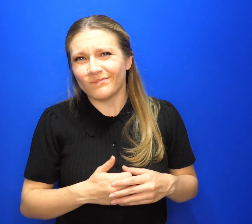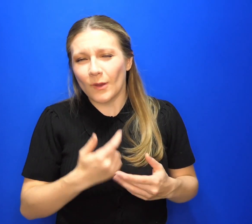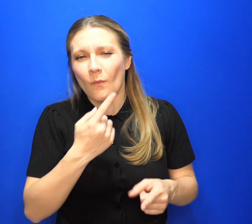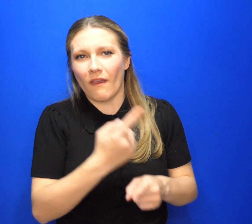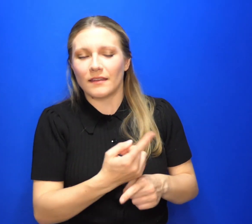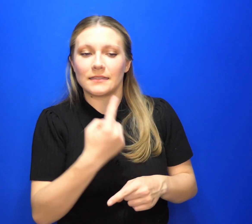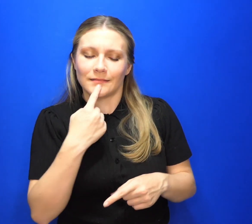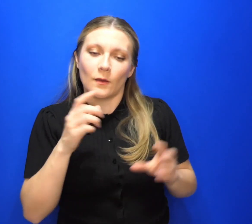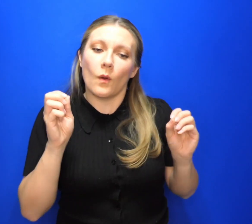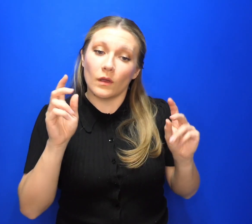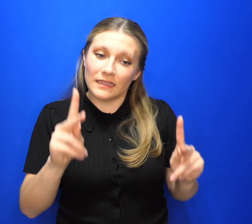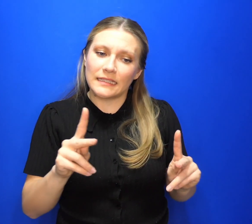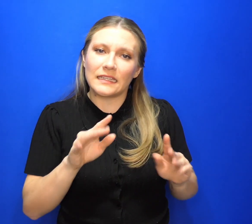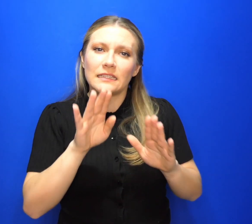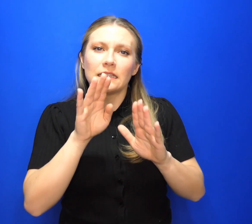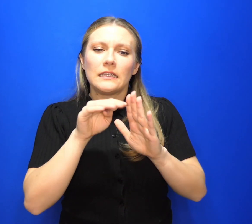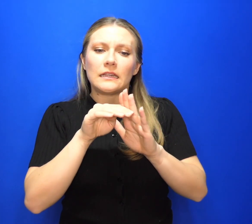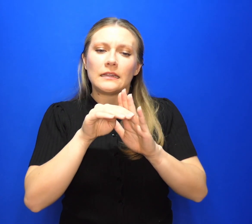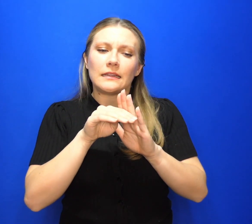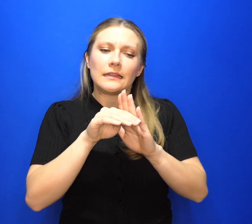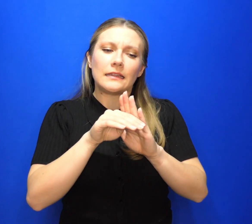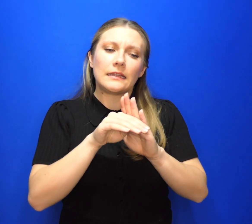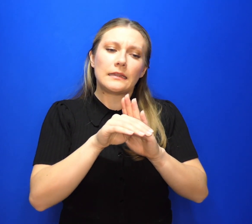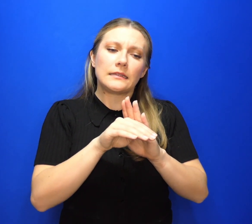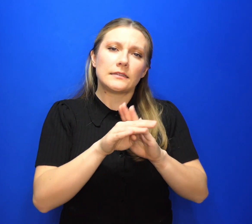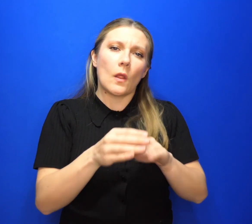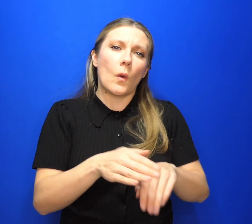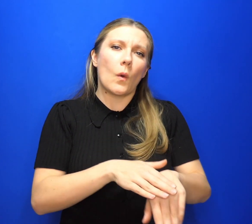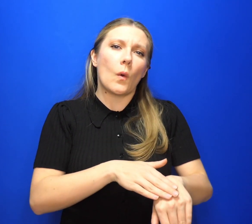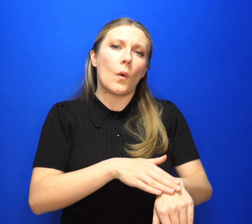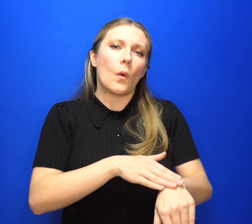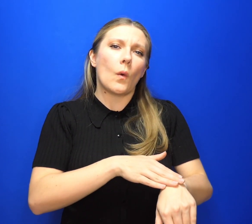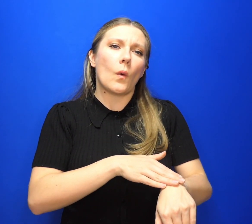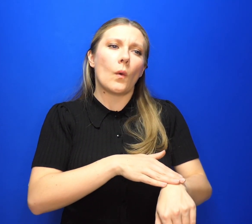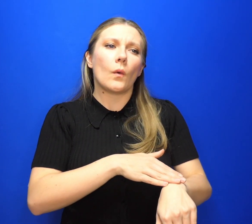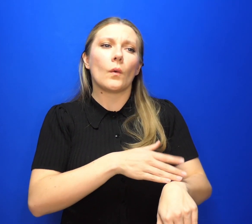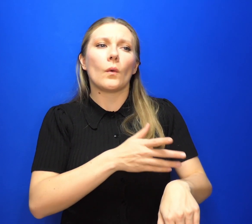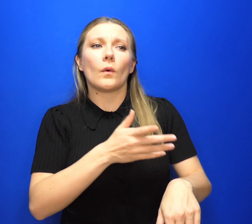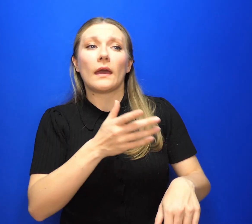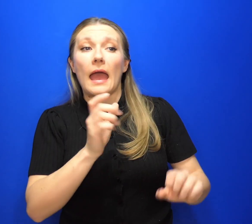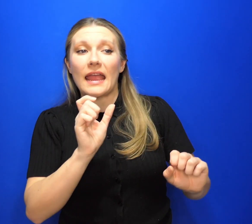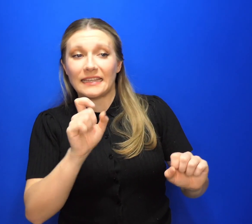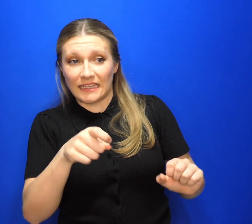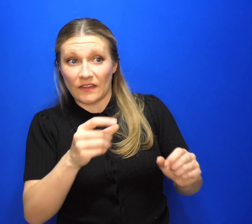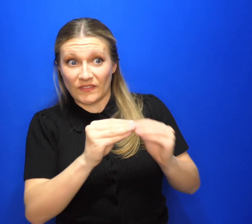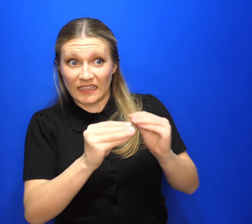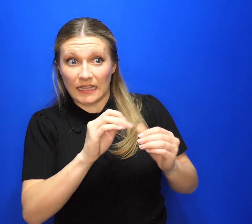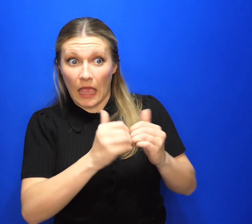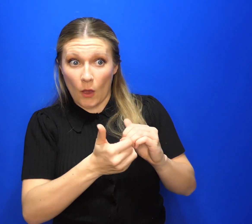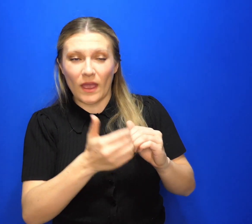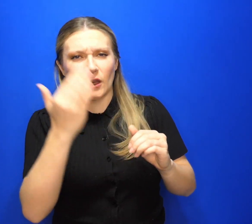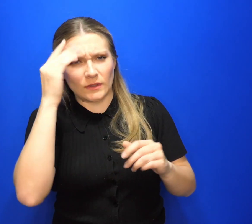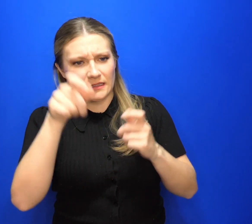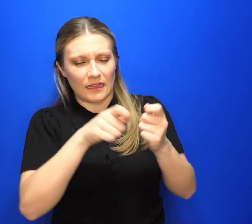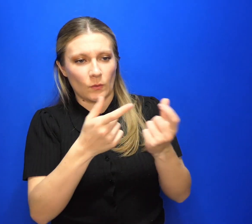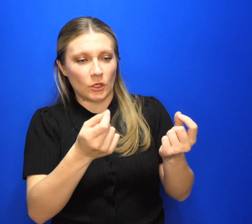I need to do. Or I can go back to bed because I know that it's all going to be totally fine. Right? It's so new.